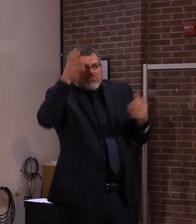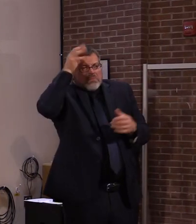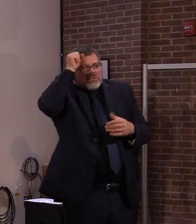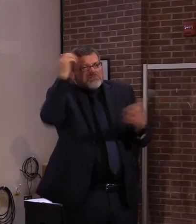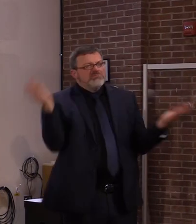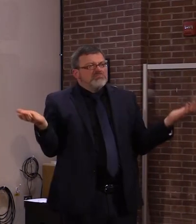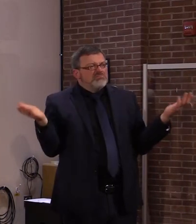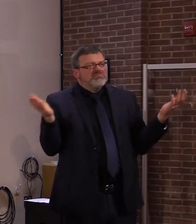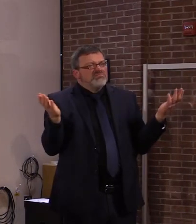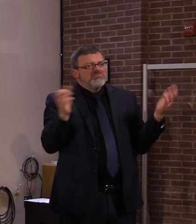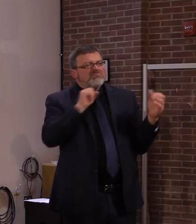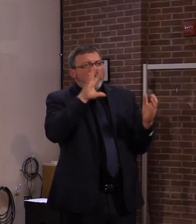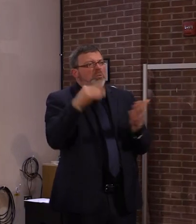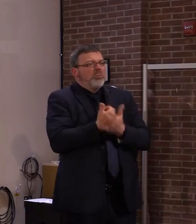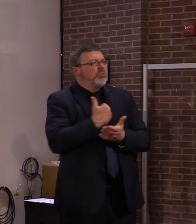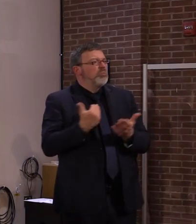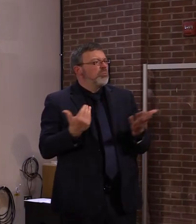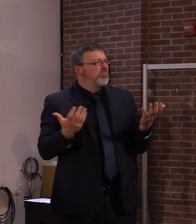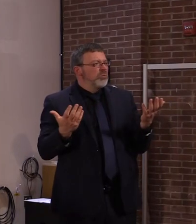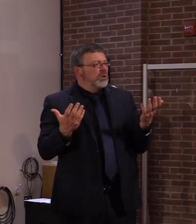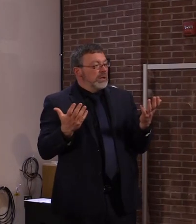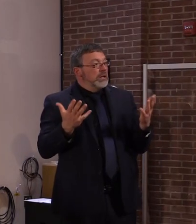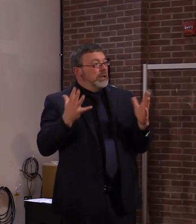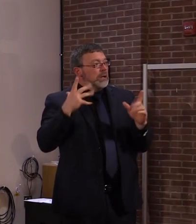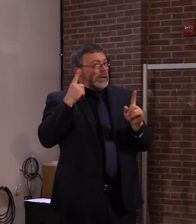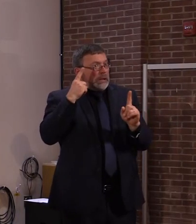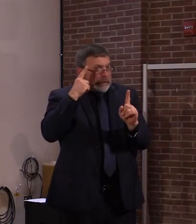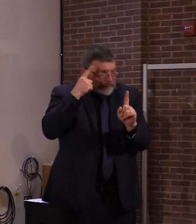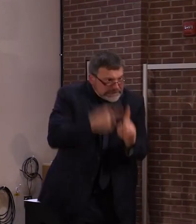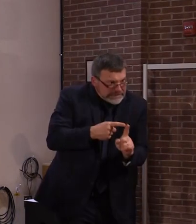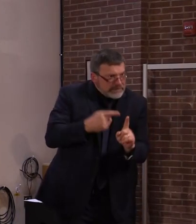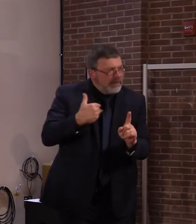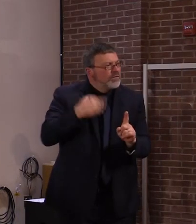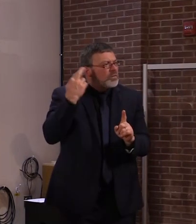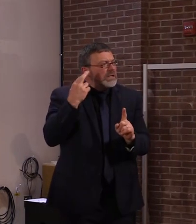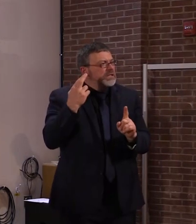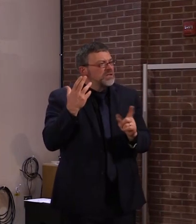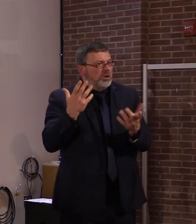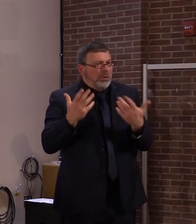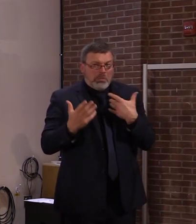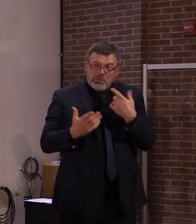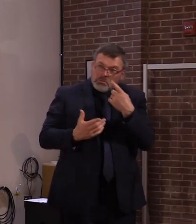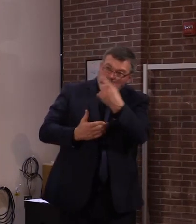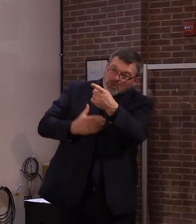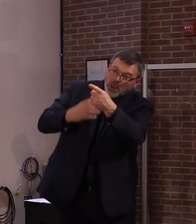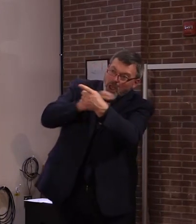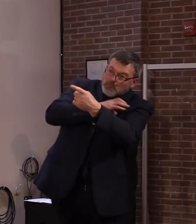any more specific understanding of that. Maybe Commissioner Pichek would add to that or not.